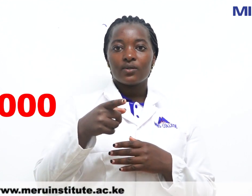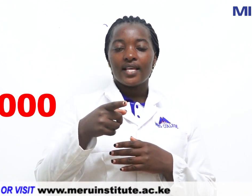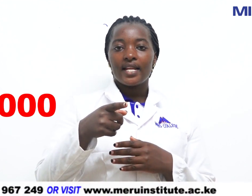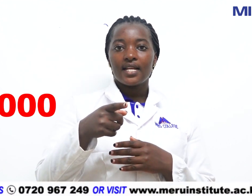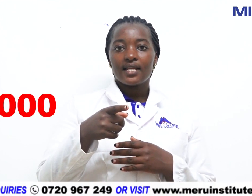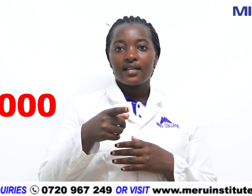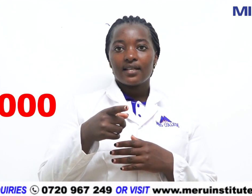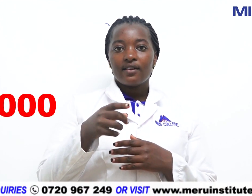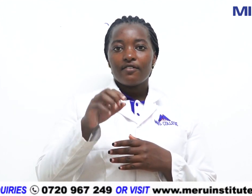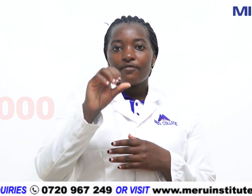1,000,